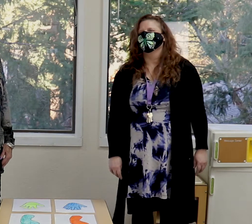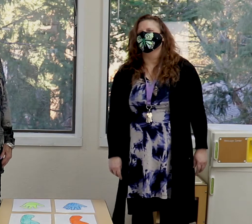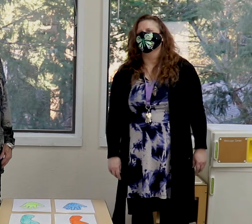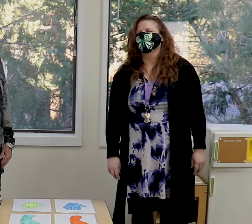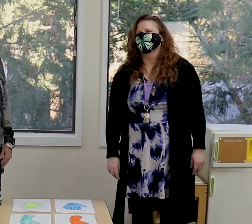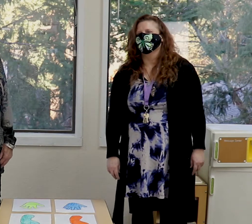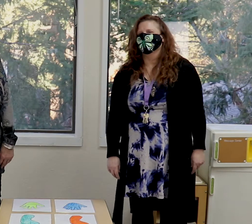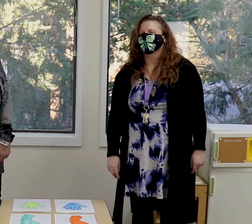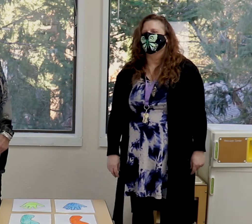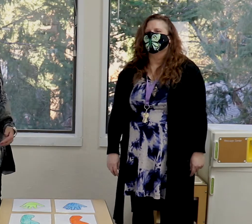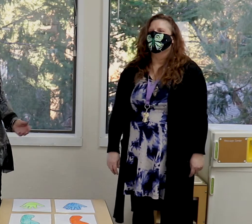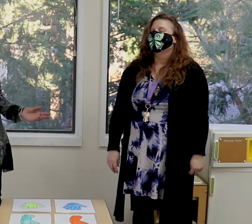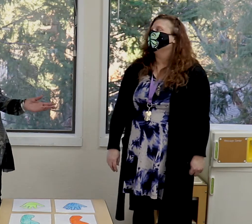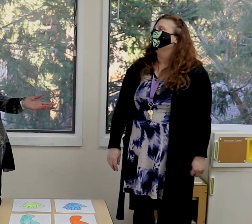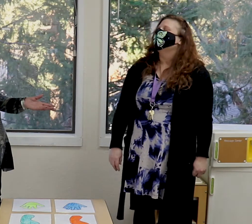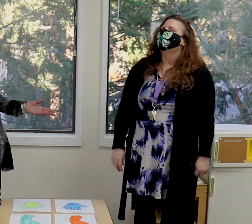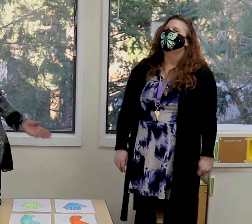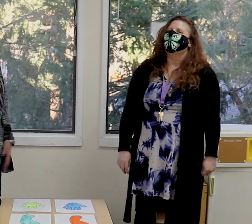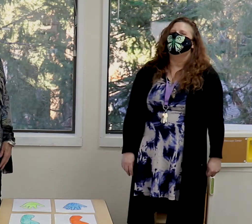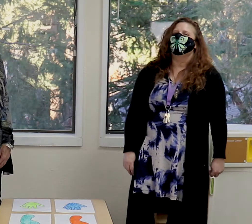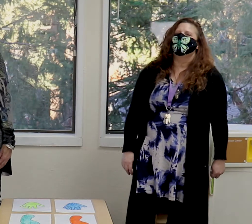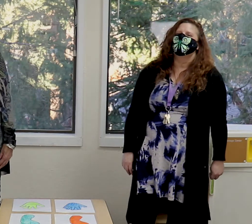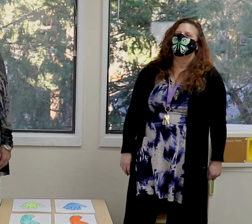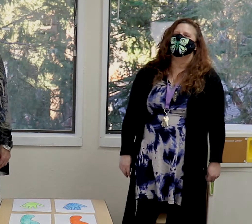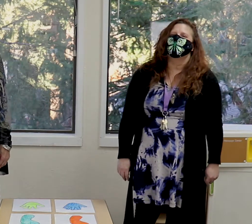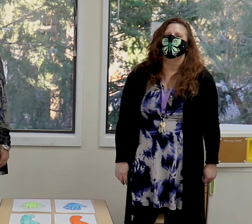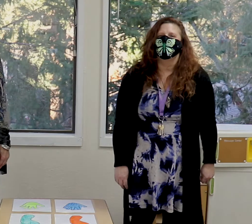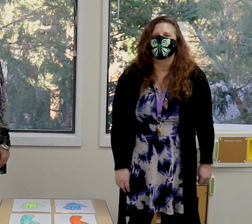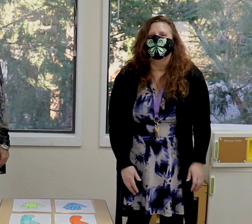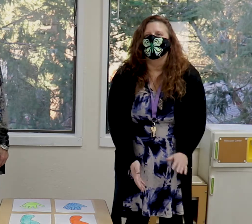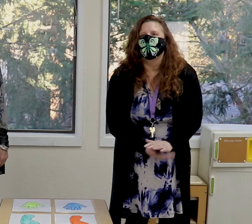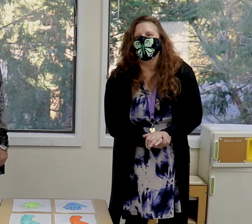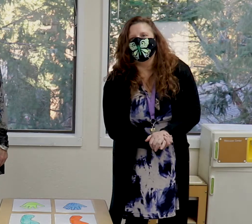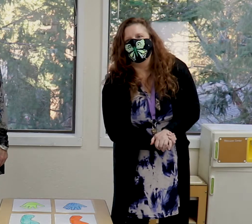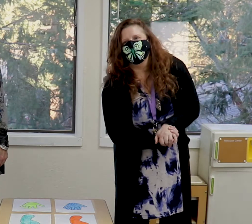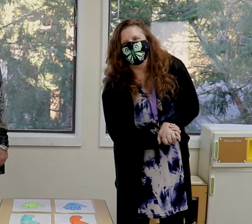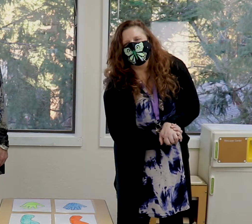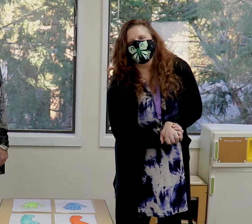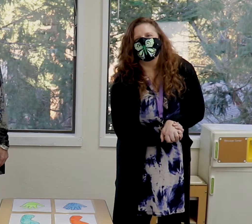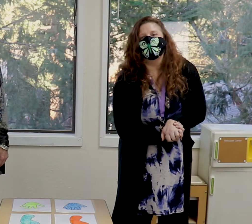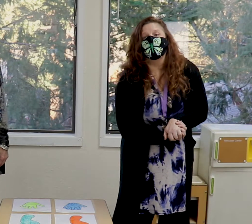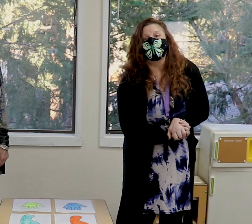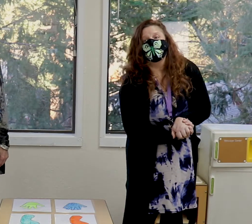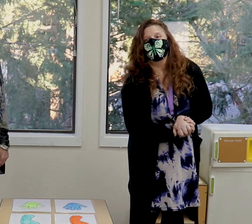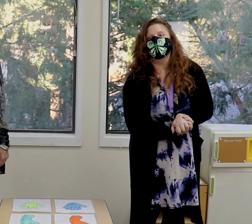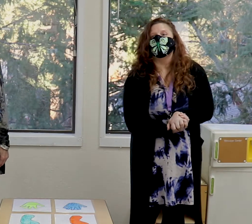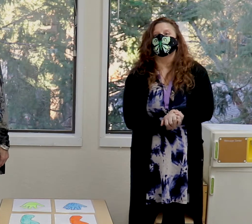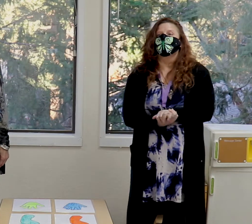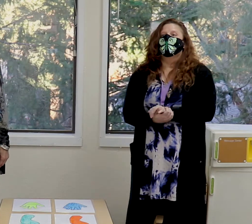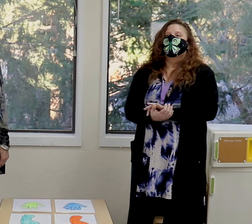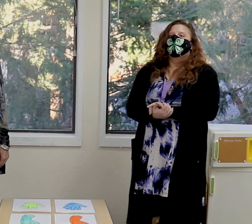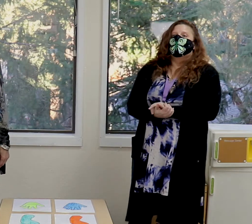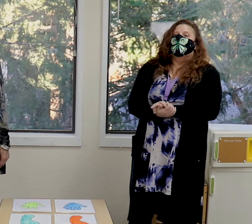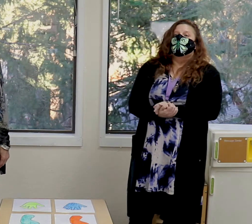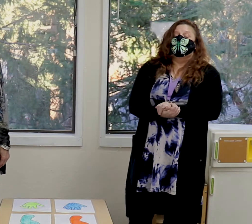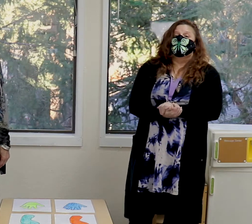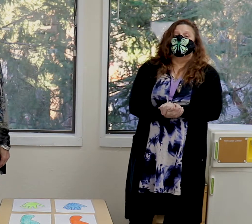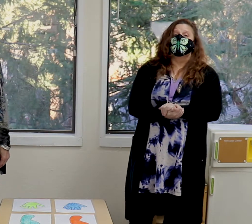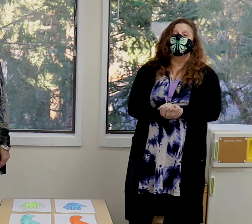indoors. Michelle? Hi, I'm Michelle, and ways to keep them busy is,